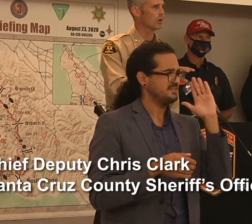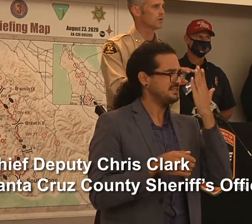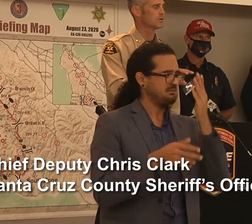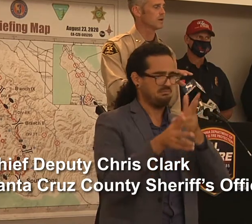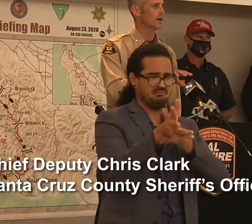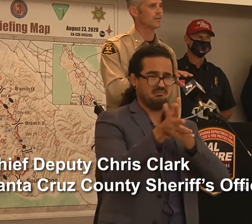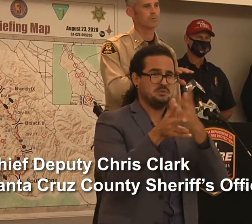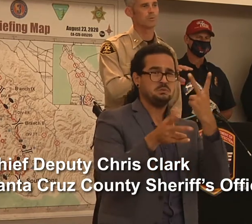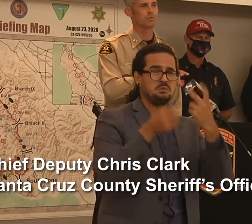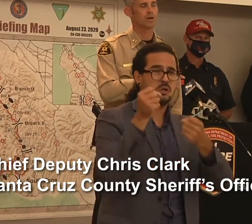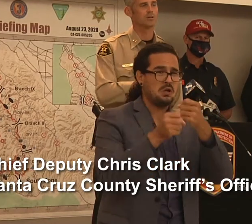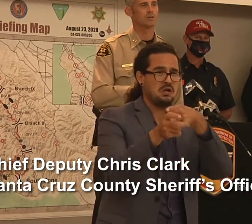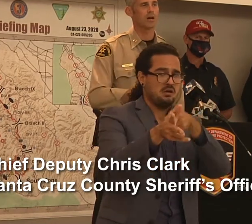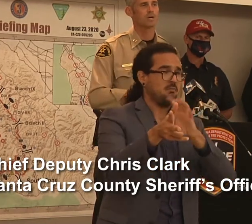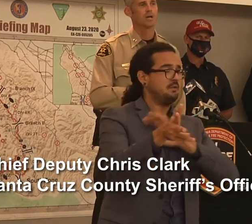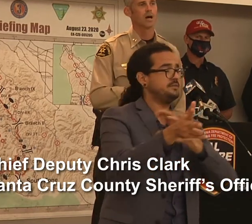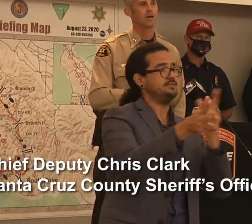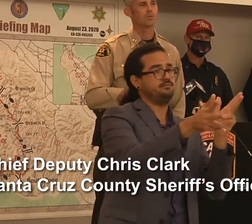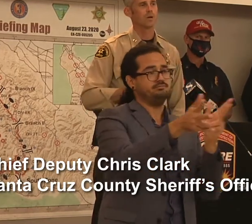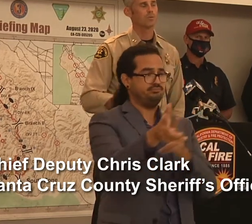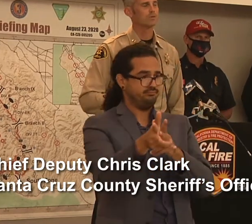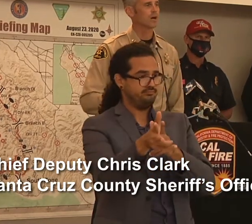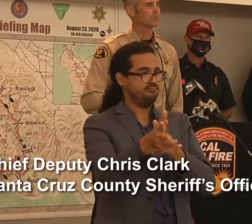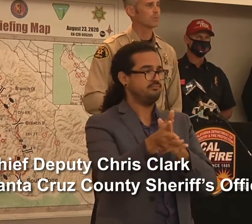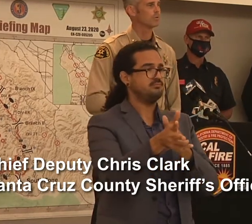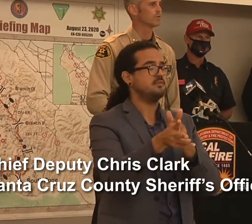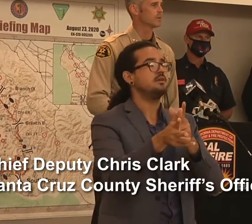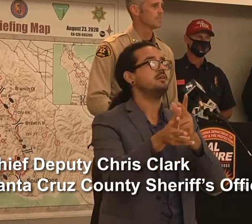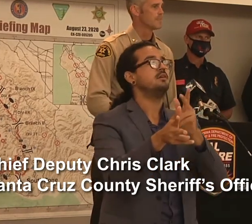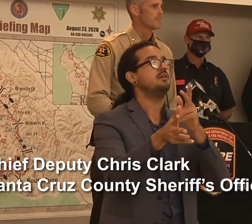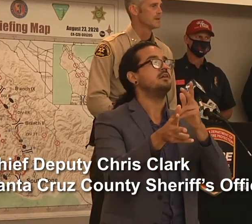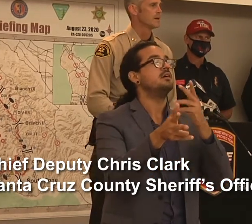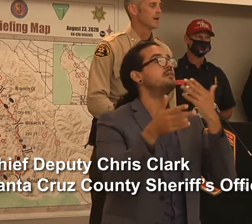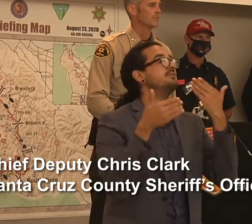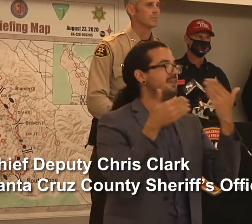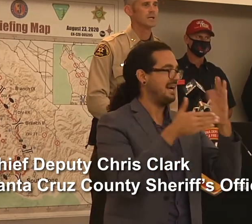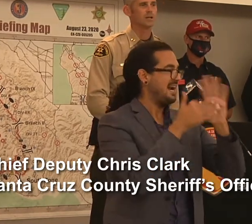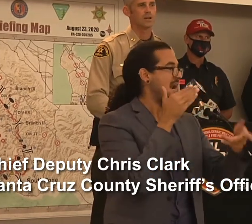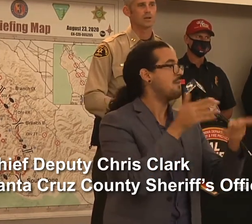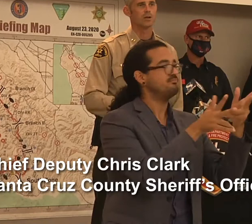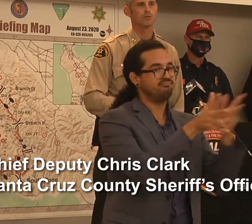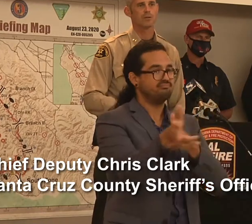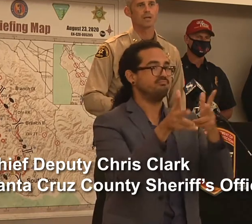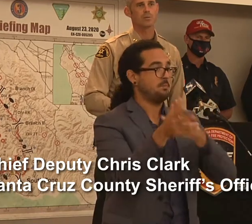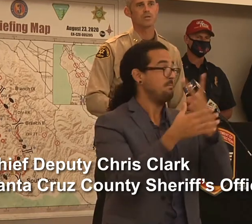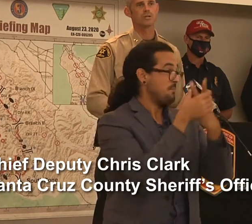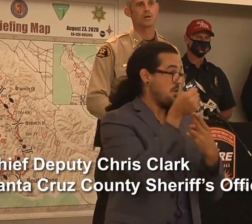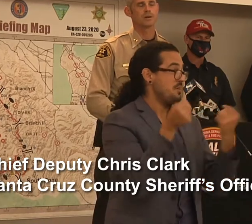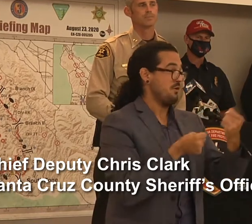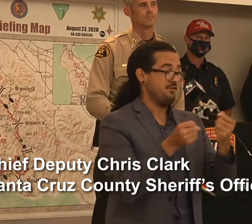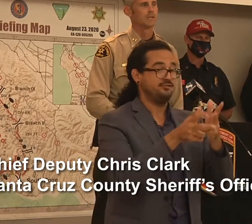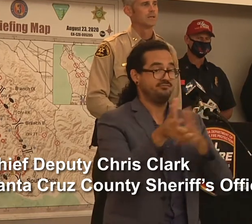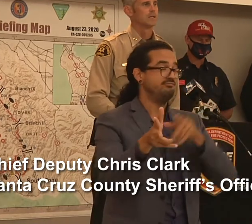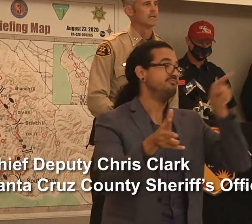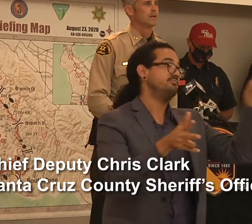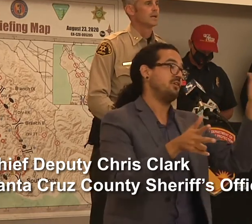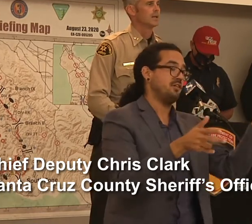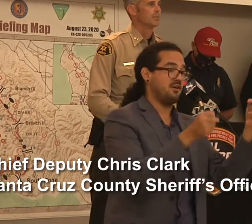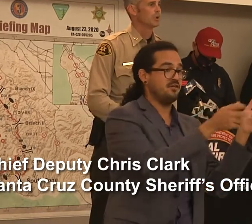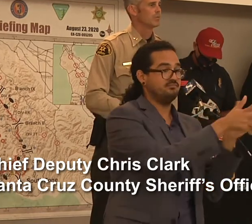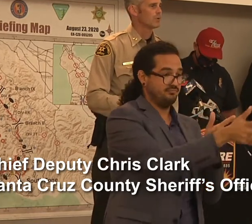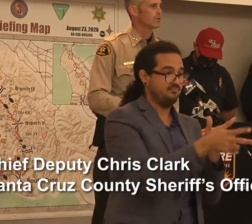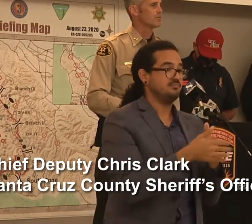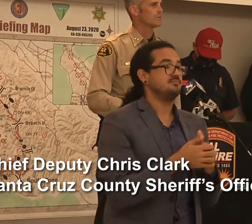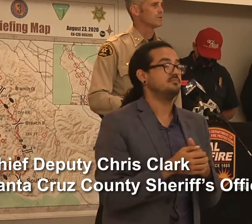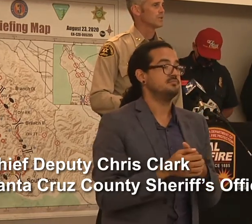other car that we were trying to stop. Either way, we stopped both of them for being in a closed evacuation area.